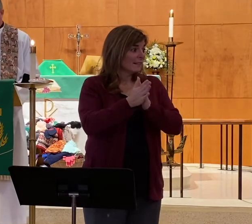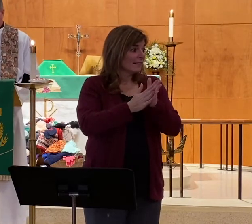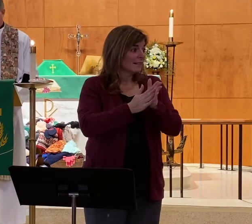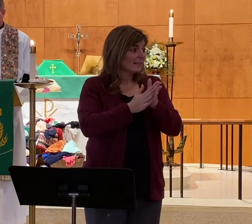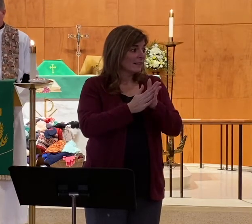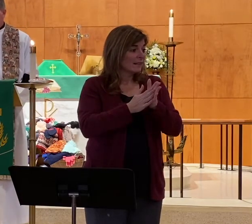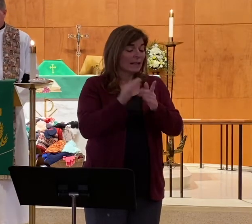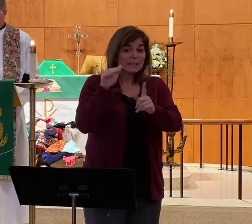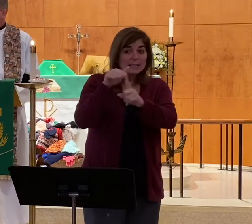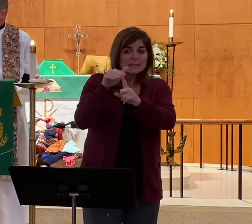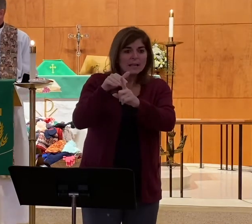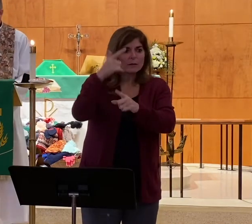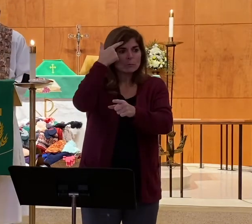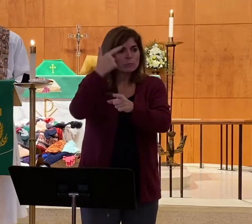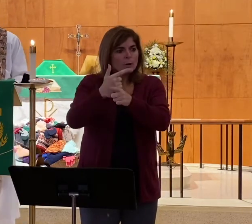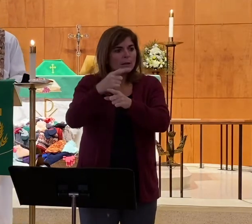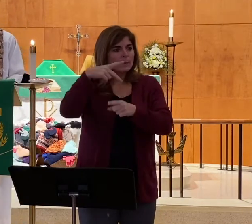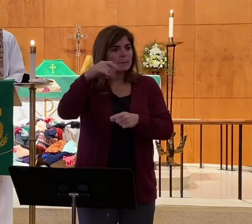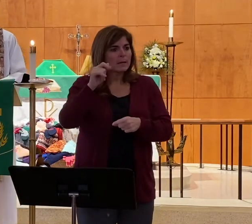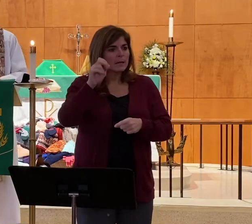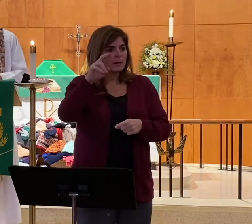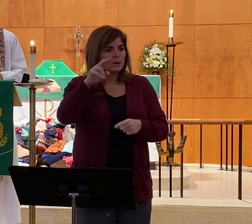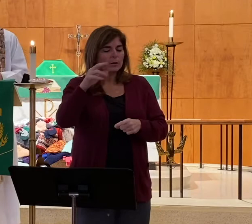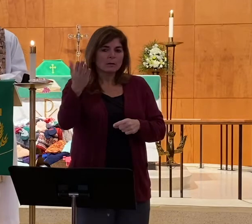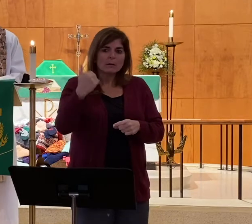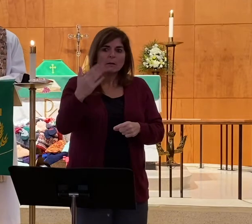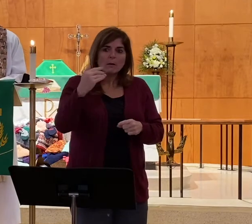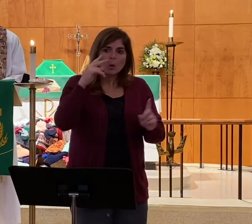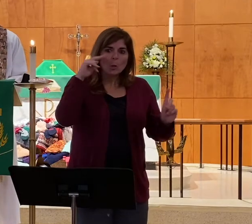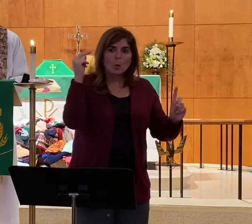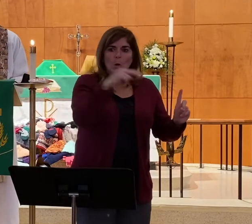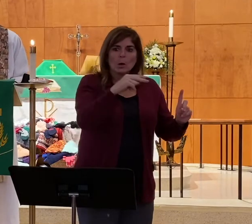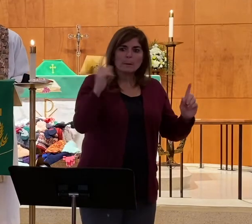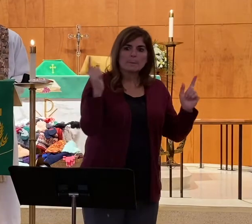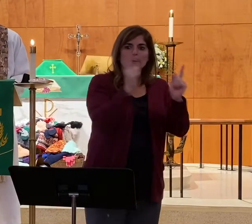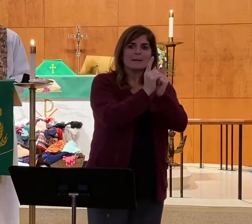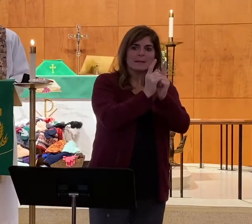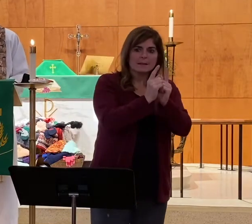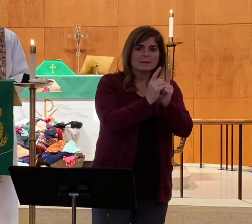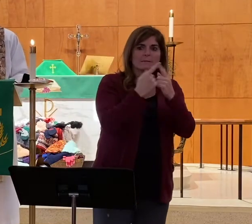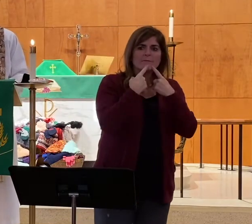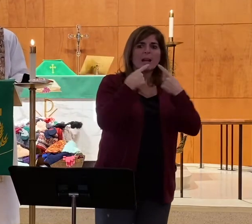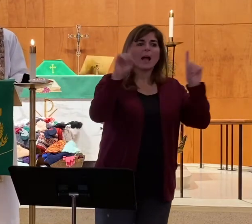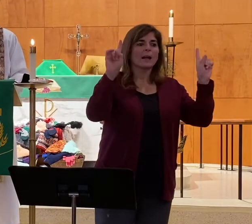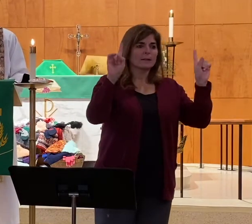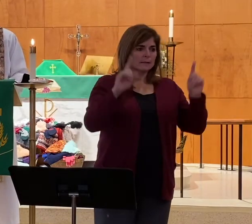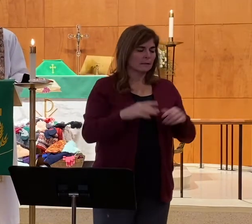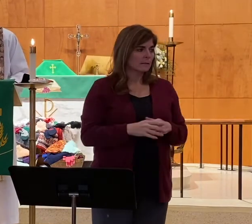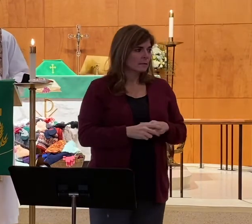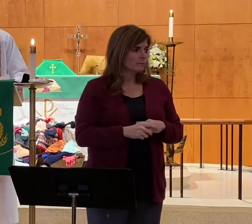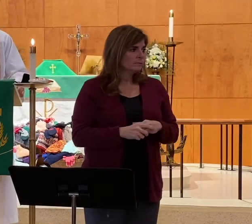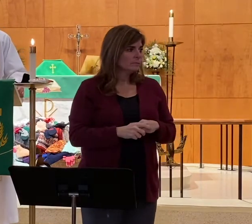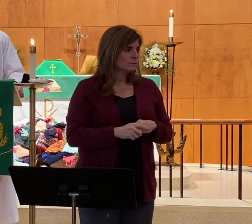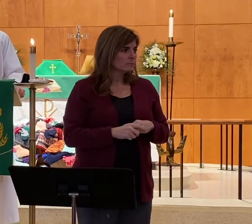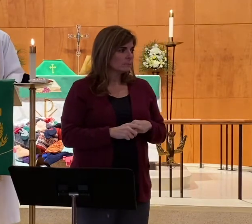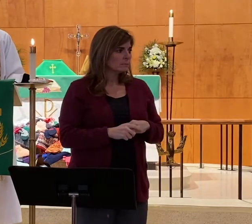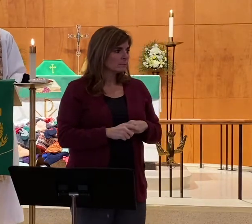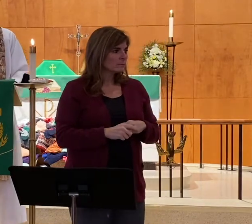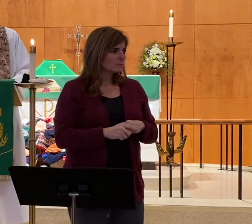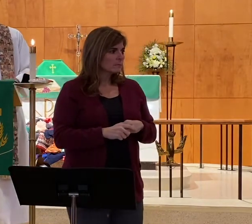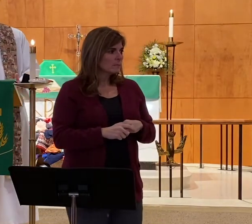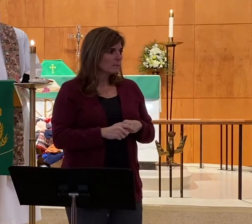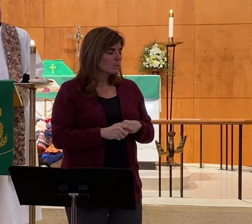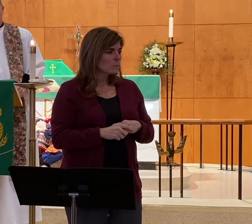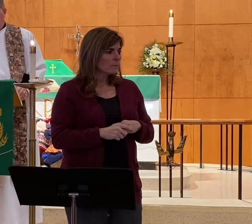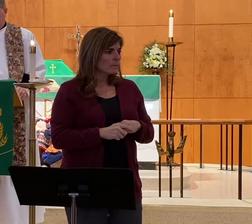find, which seems to convey a sense of intentional searching. So in today's story,